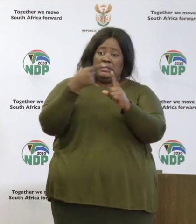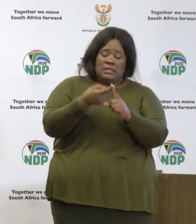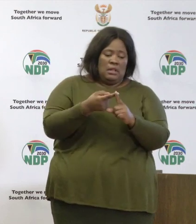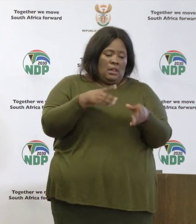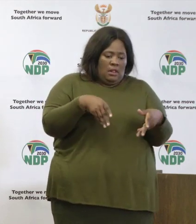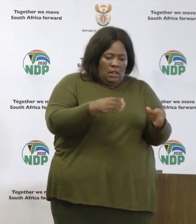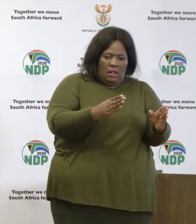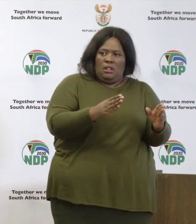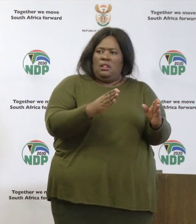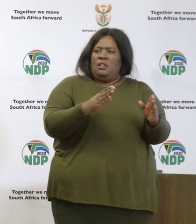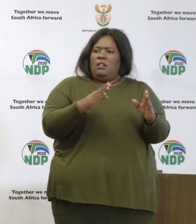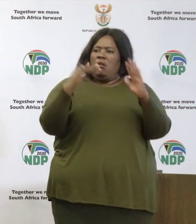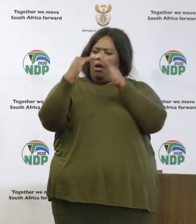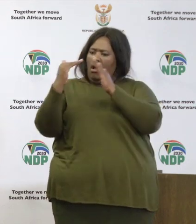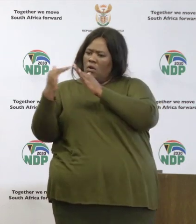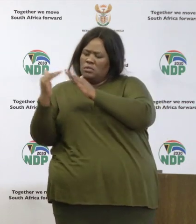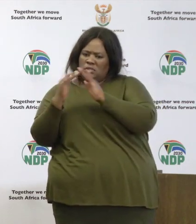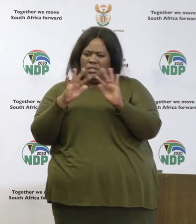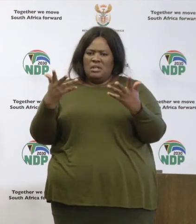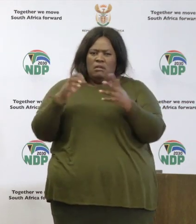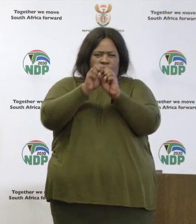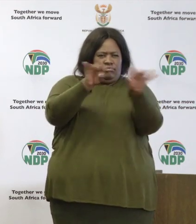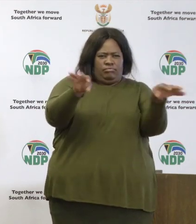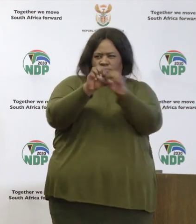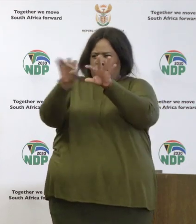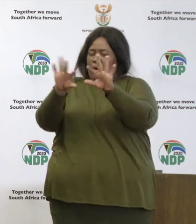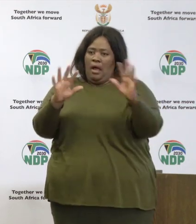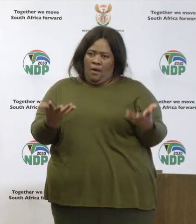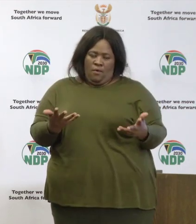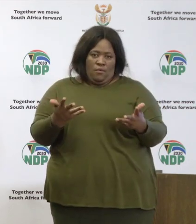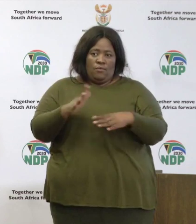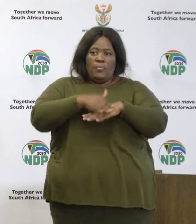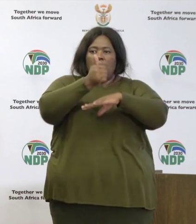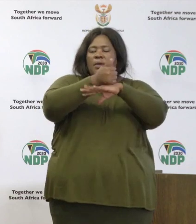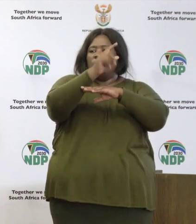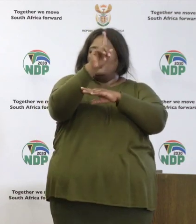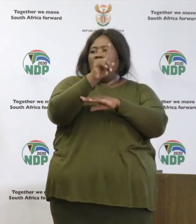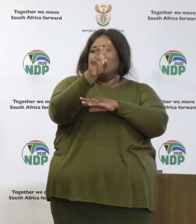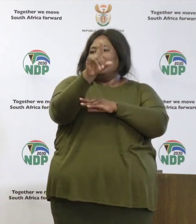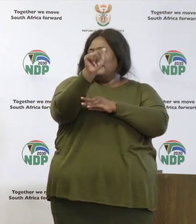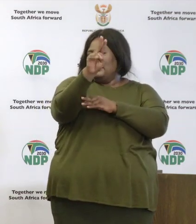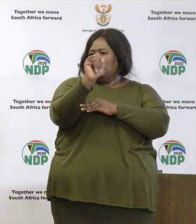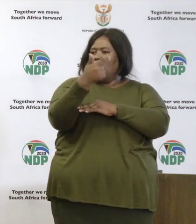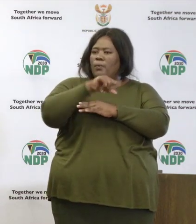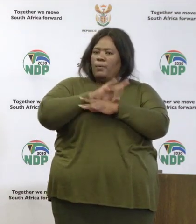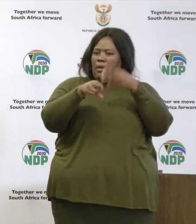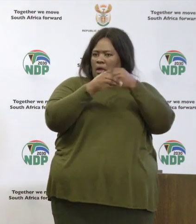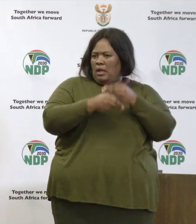household level, as to where the coronavirus is, based on the data that we are putting in.